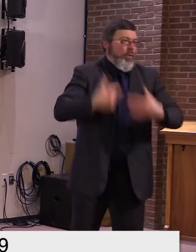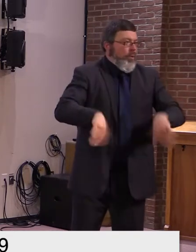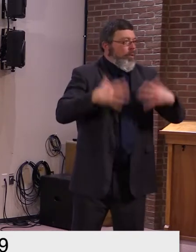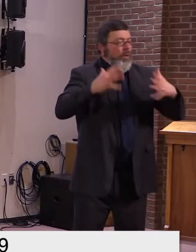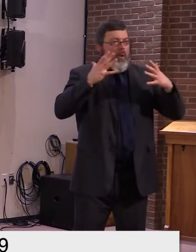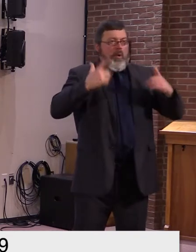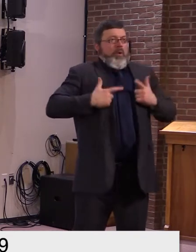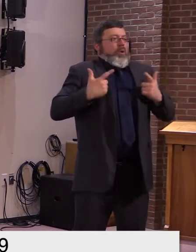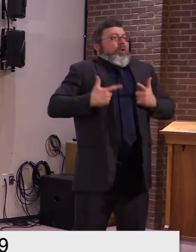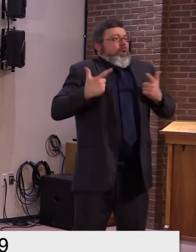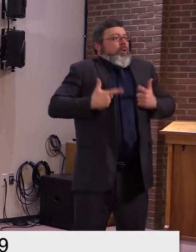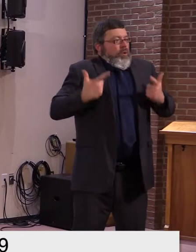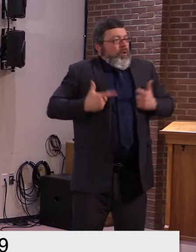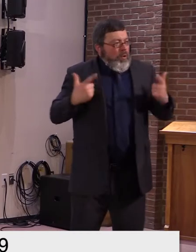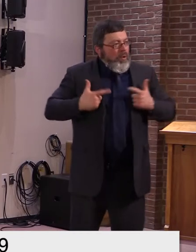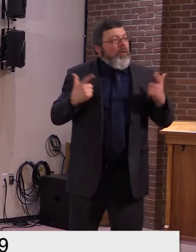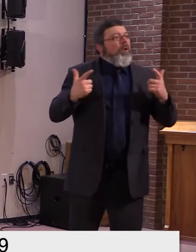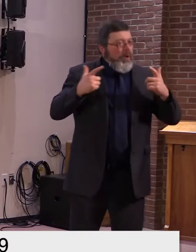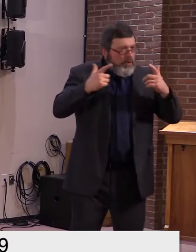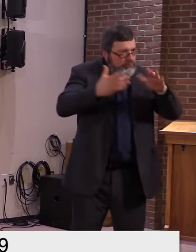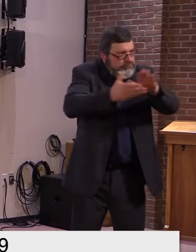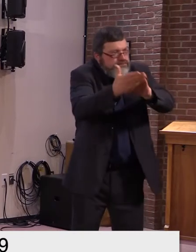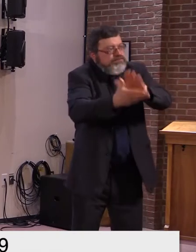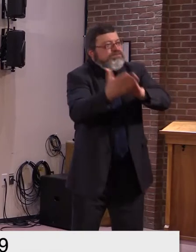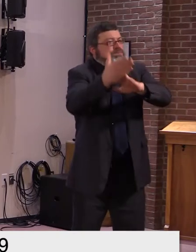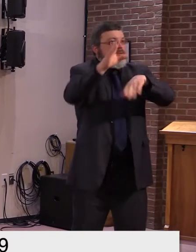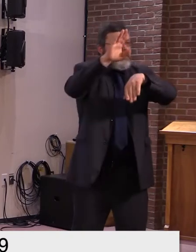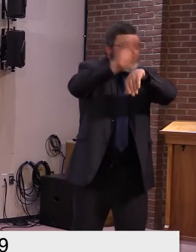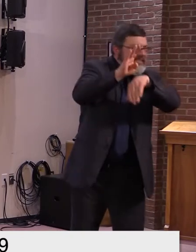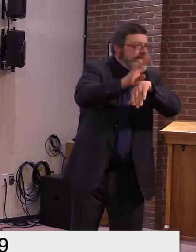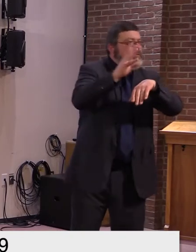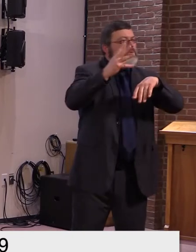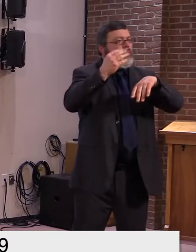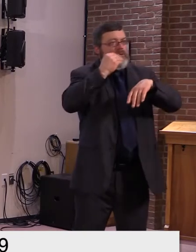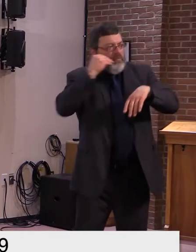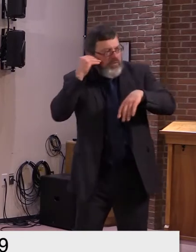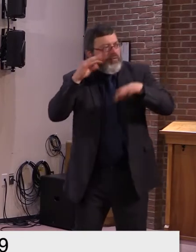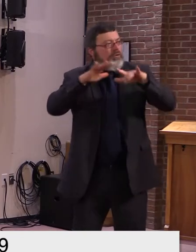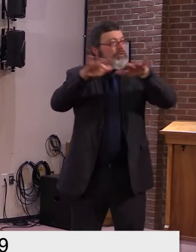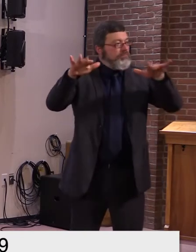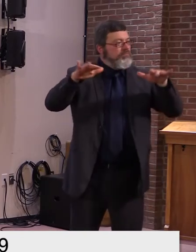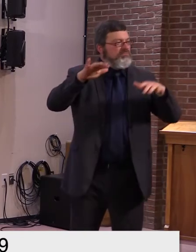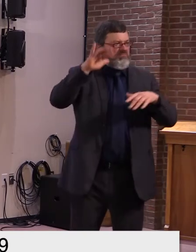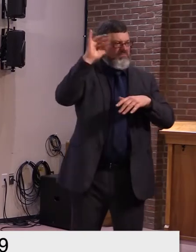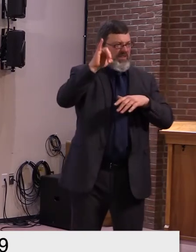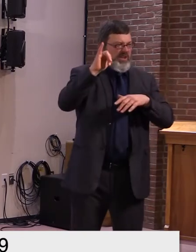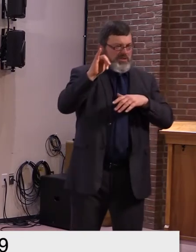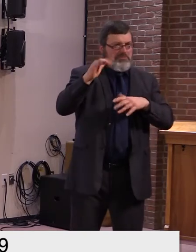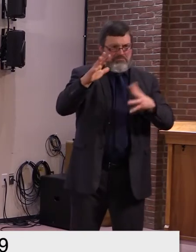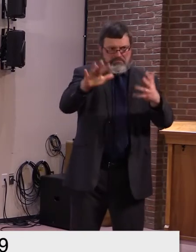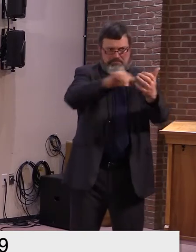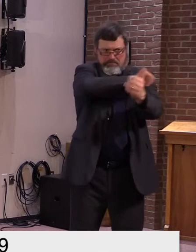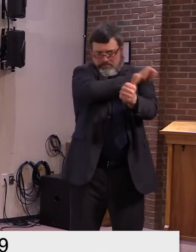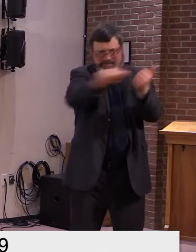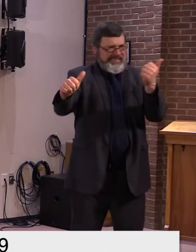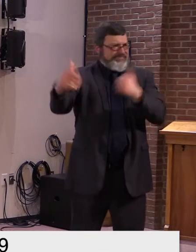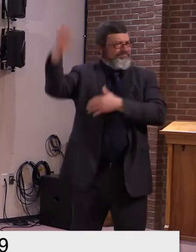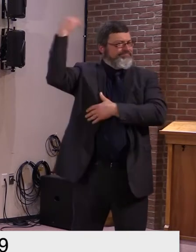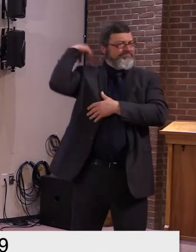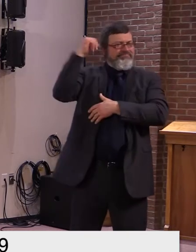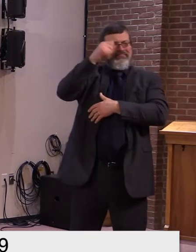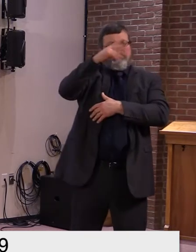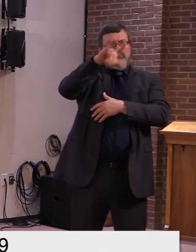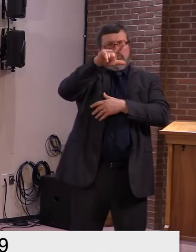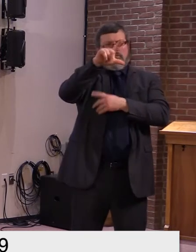on. When we passed that back in early April, I think there was a hope that COVID